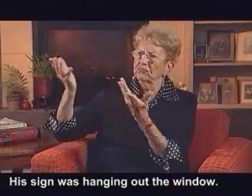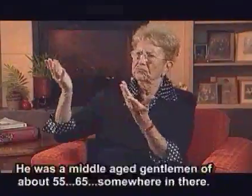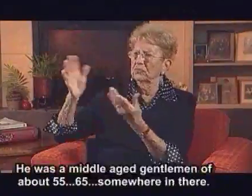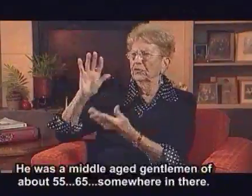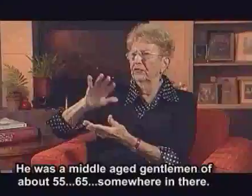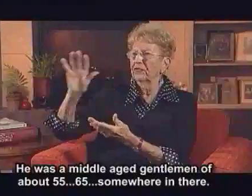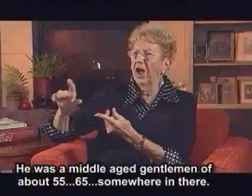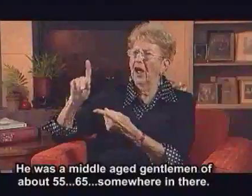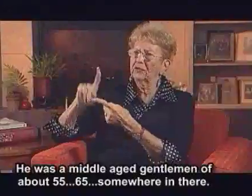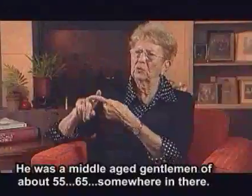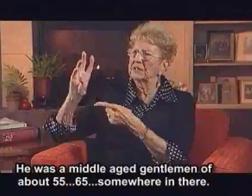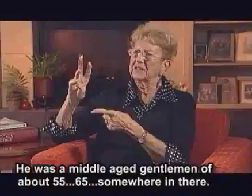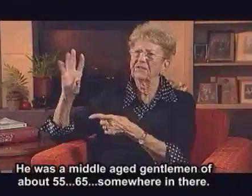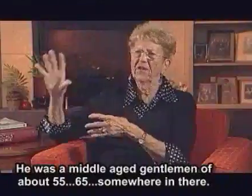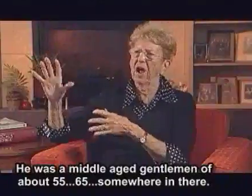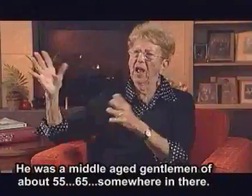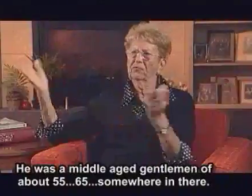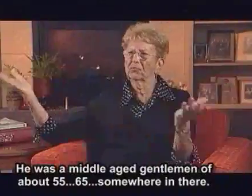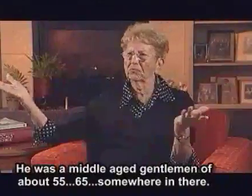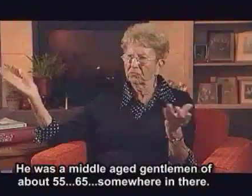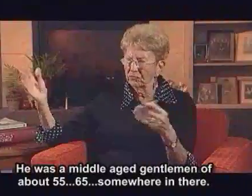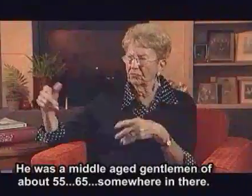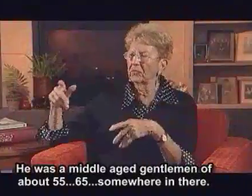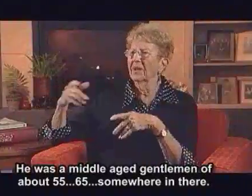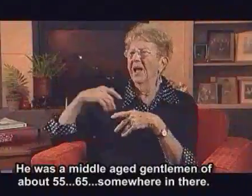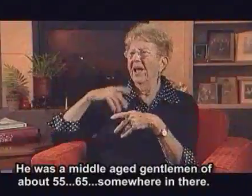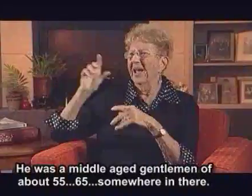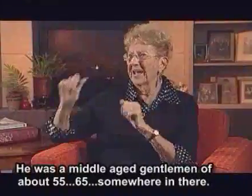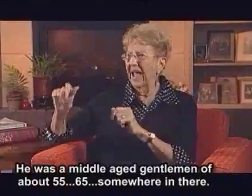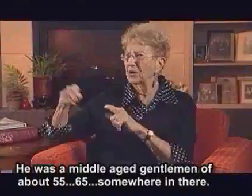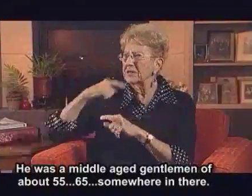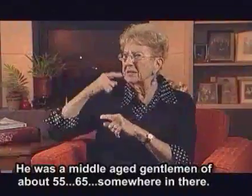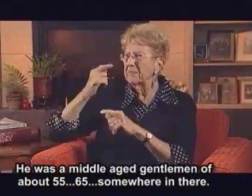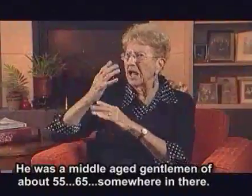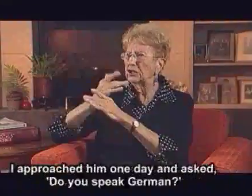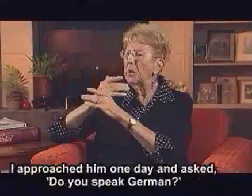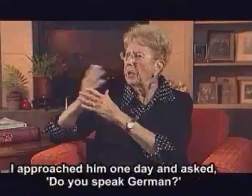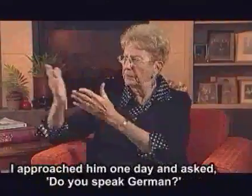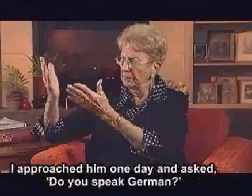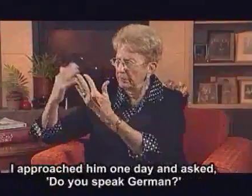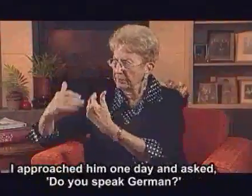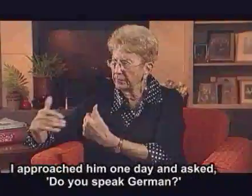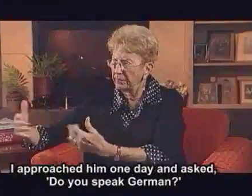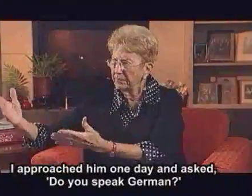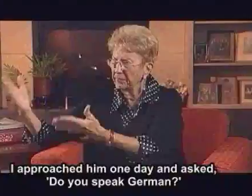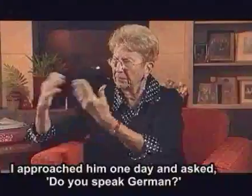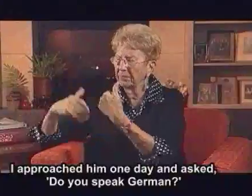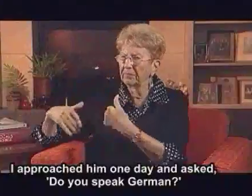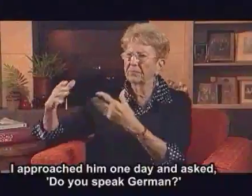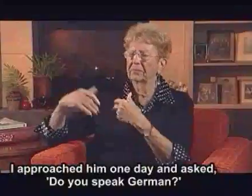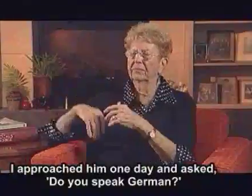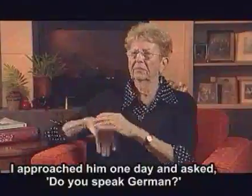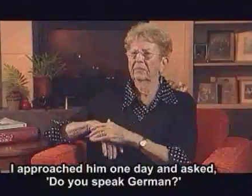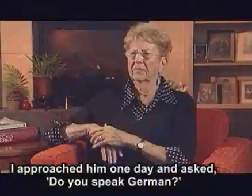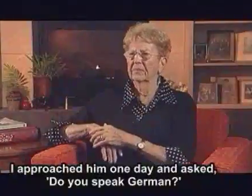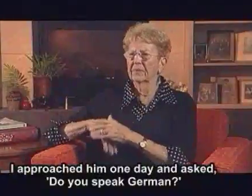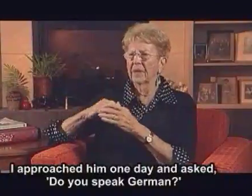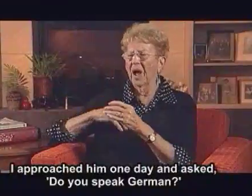He was a middle-aged gentleman of about 55, 65, somewhere in there. I approached him one day and said, "Do you speak